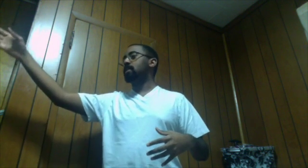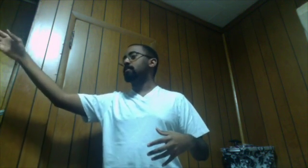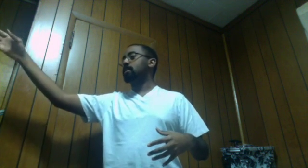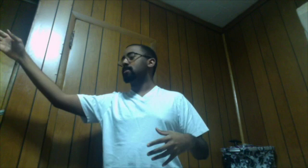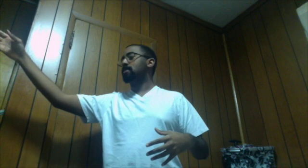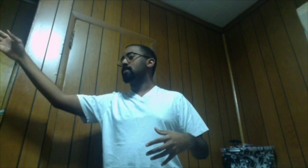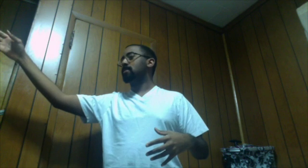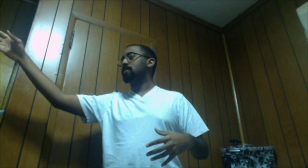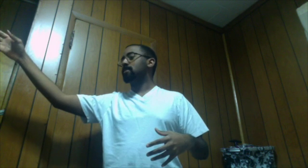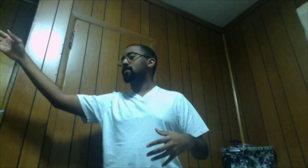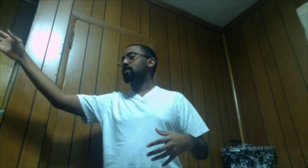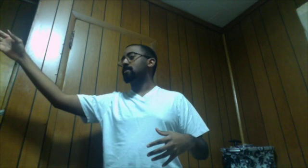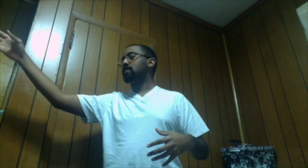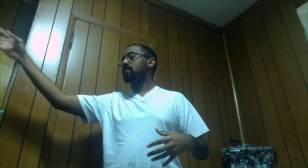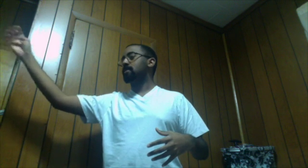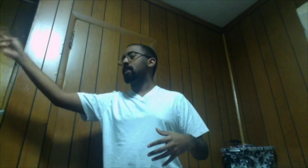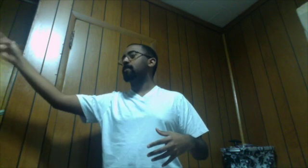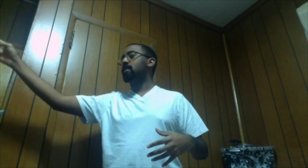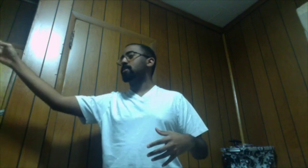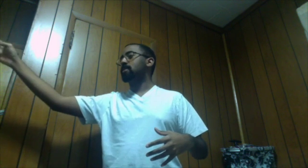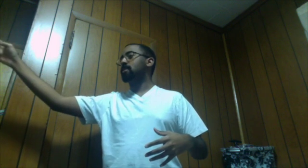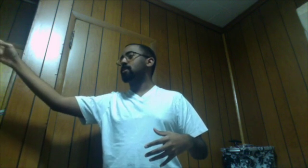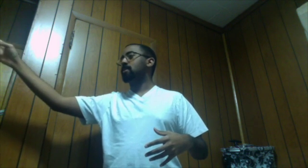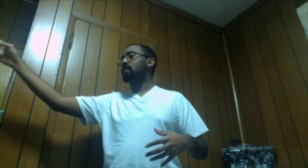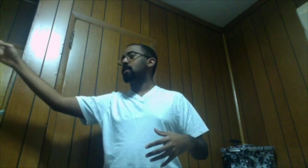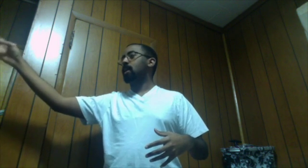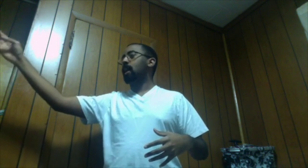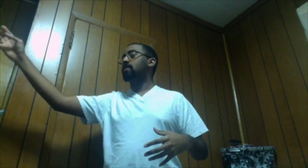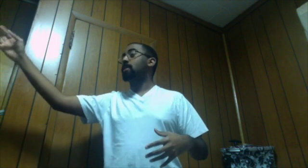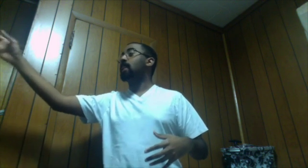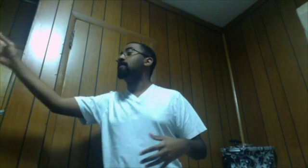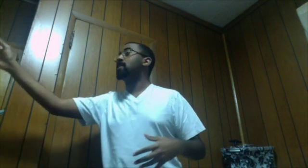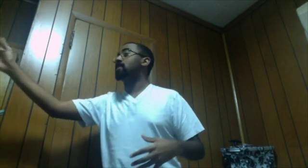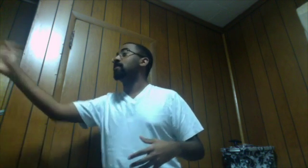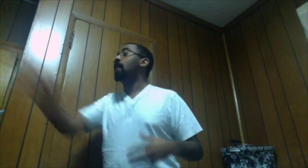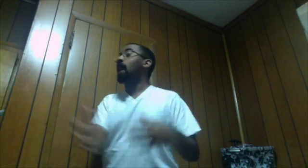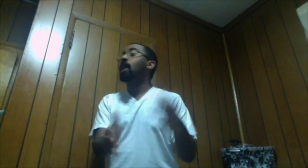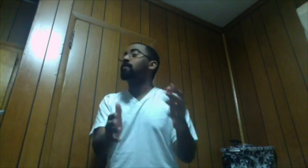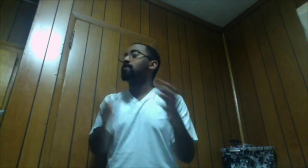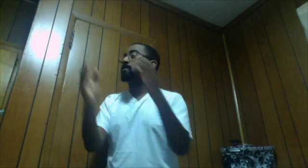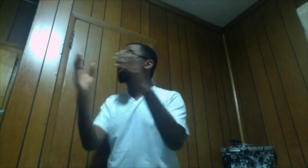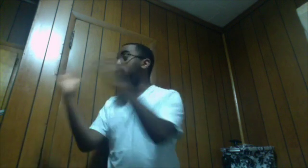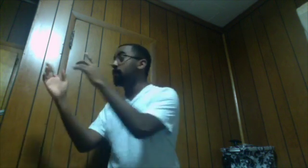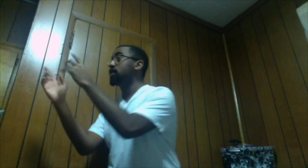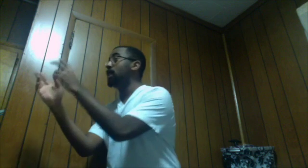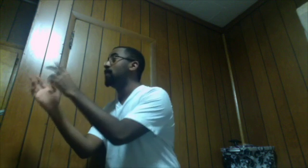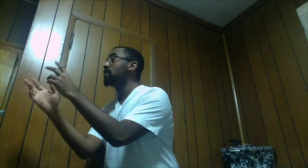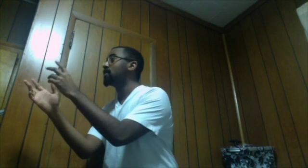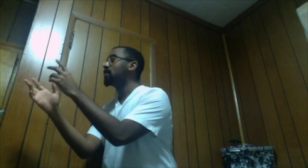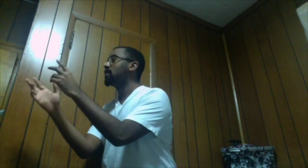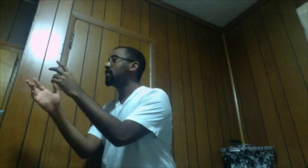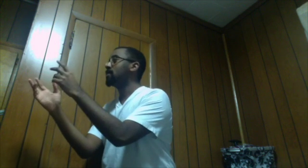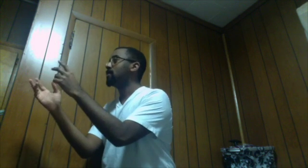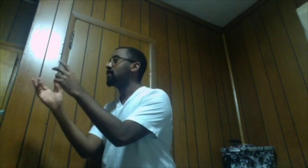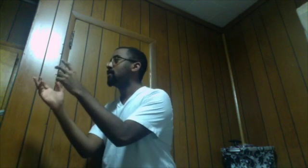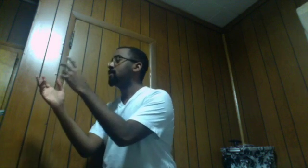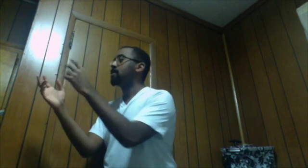minutes. 10 minutes. 10 minutes. Would you give me 10 minutes? I can hear you